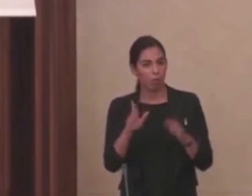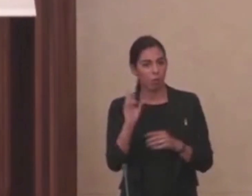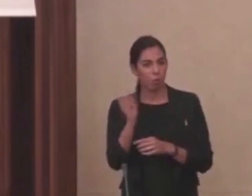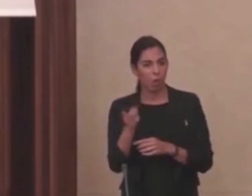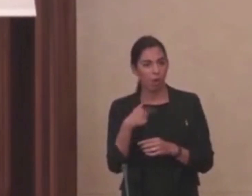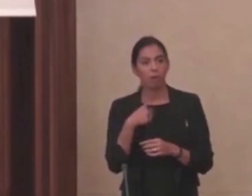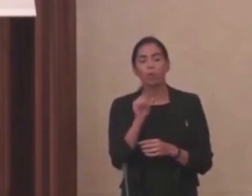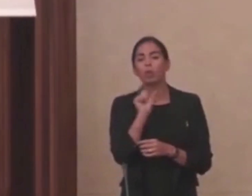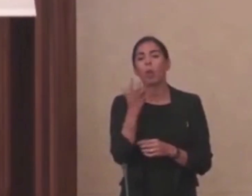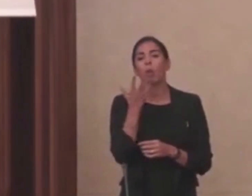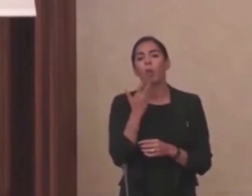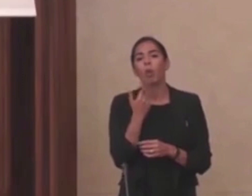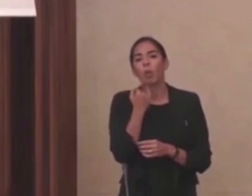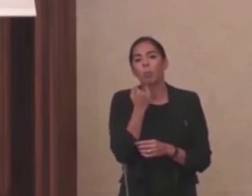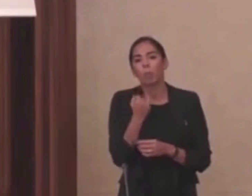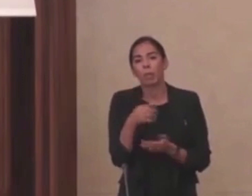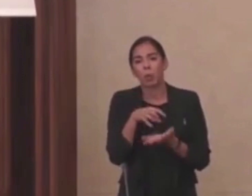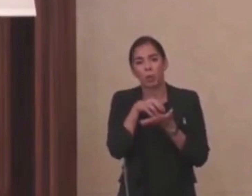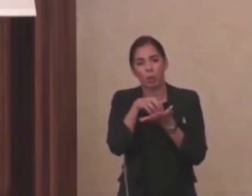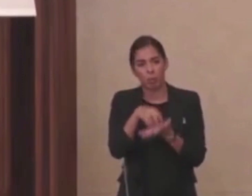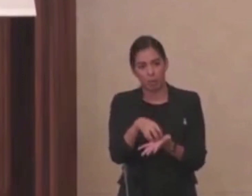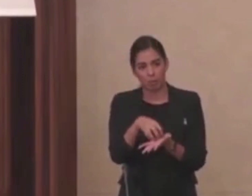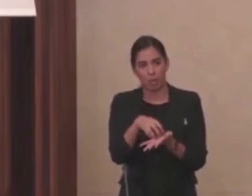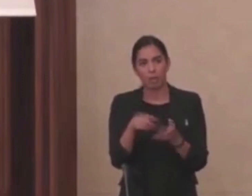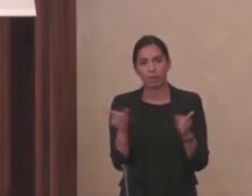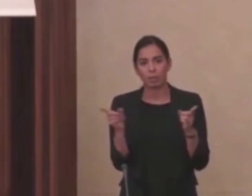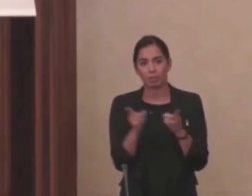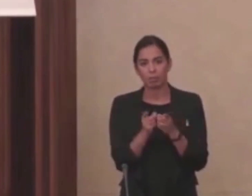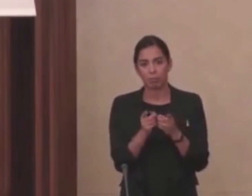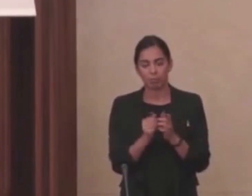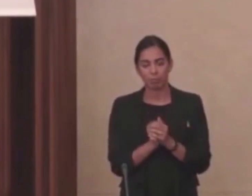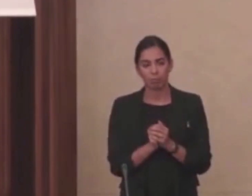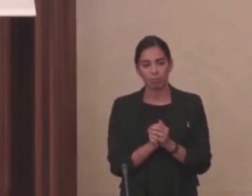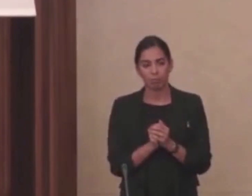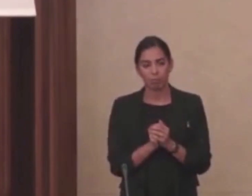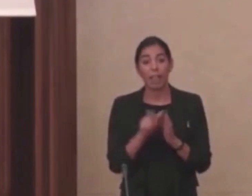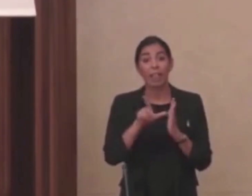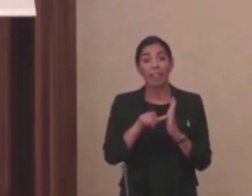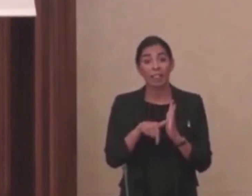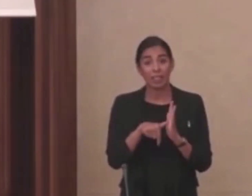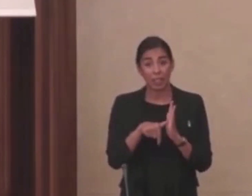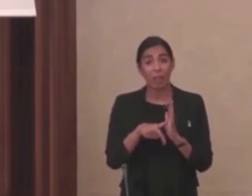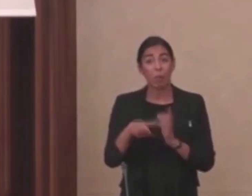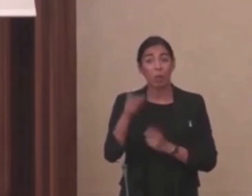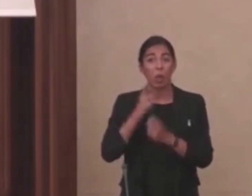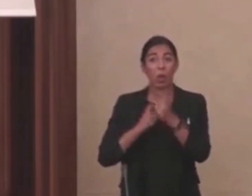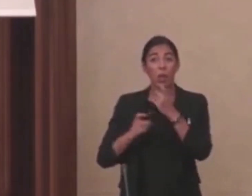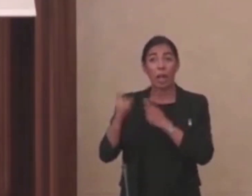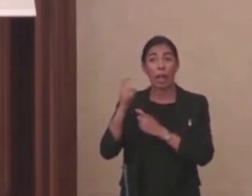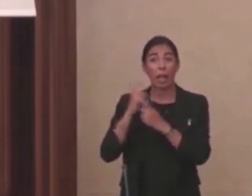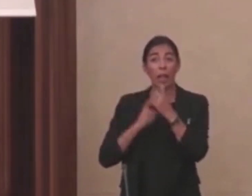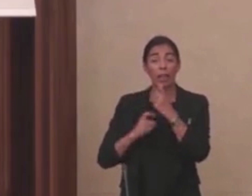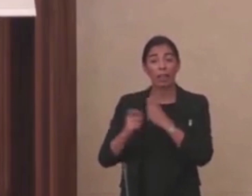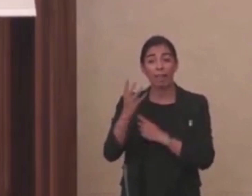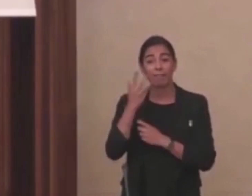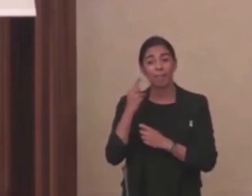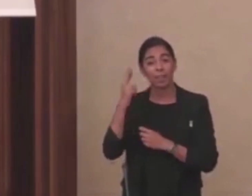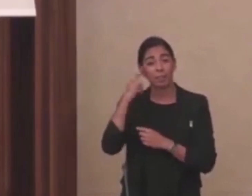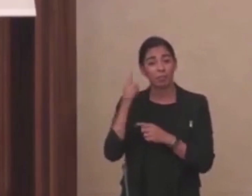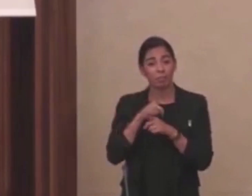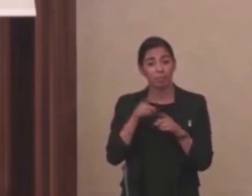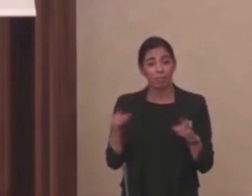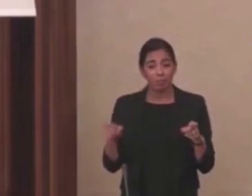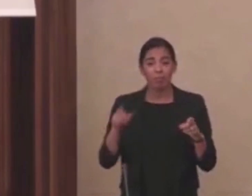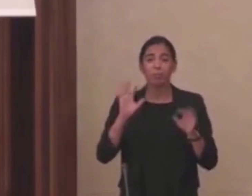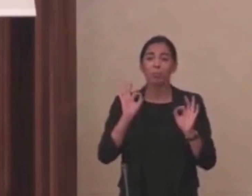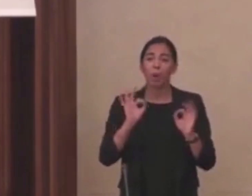done, premessa but per I portare would like to say il lancetto something, del tempo indietro and a I would like to quelle go prime back ore, in quei primi time momenti